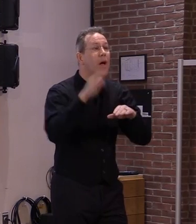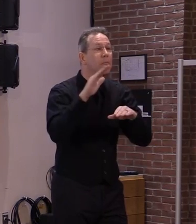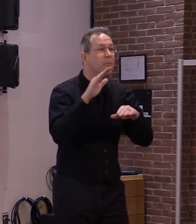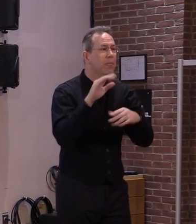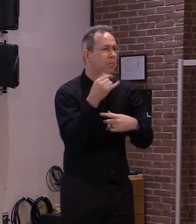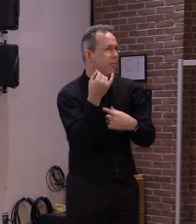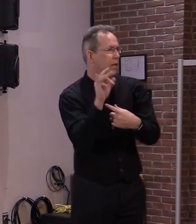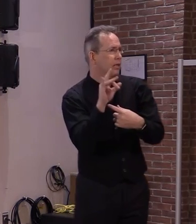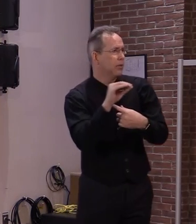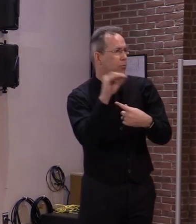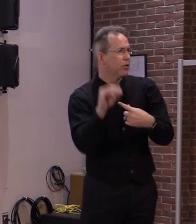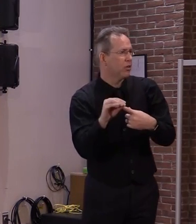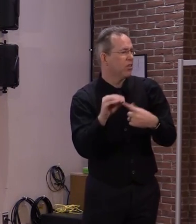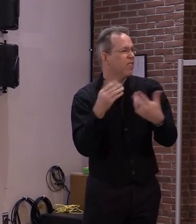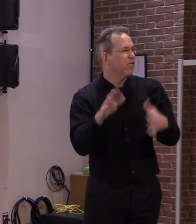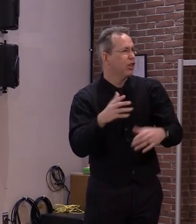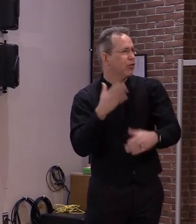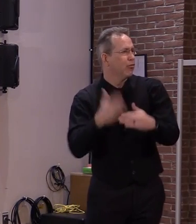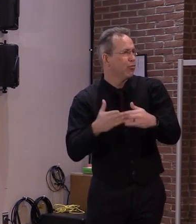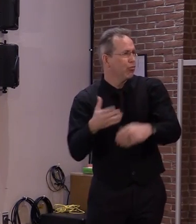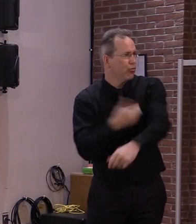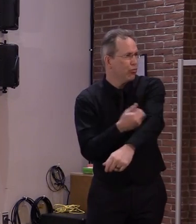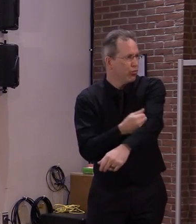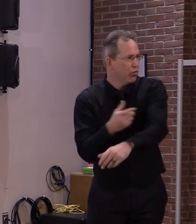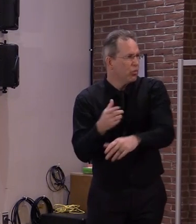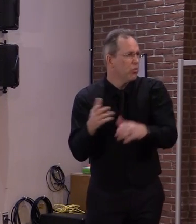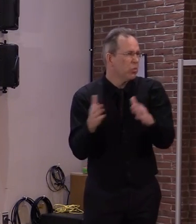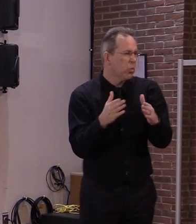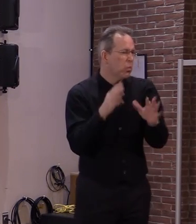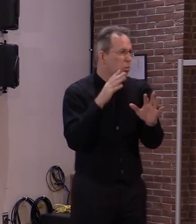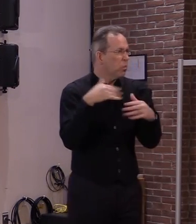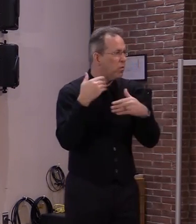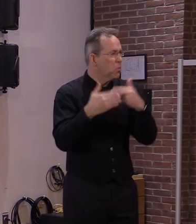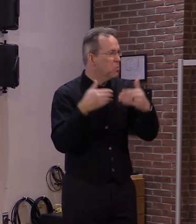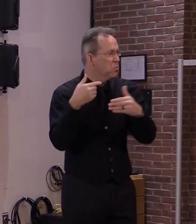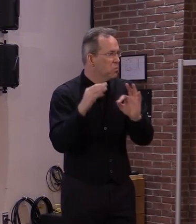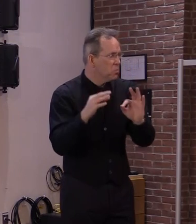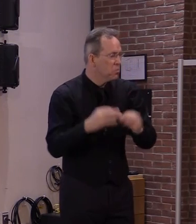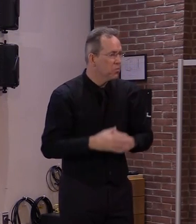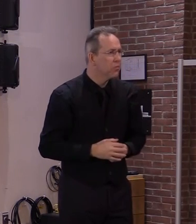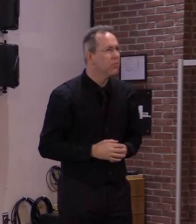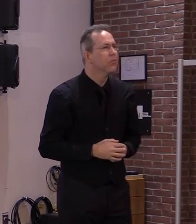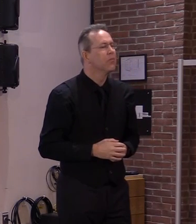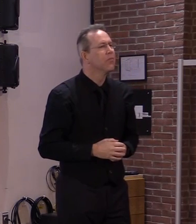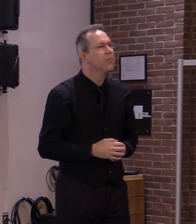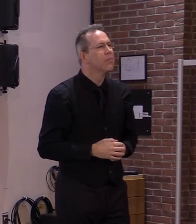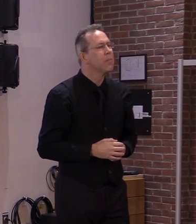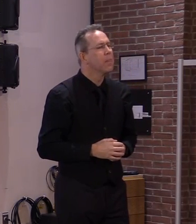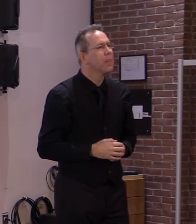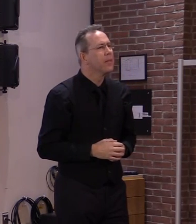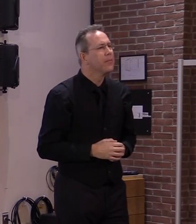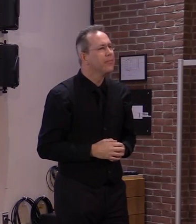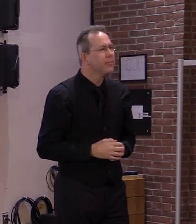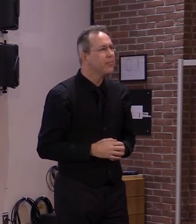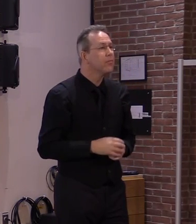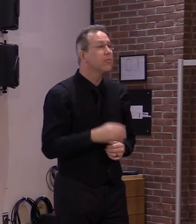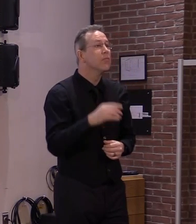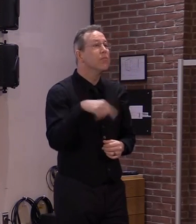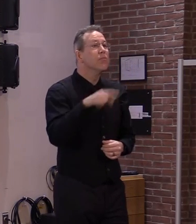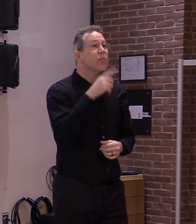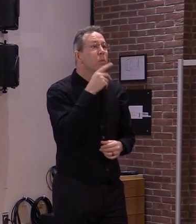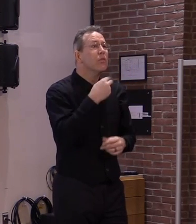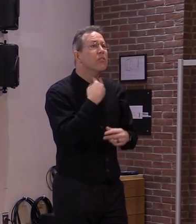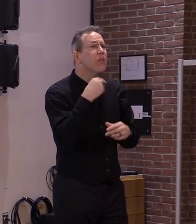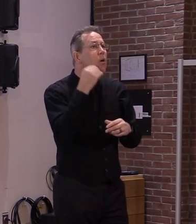their first dose of vaccine. Approximately 1,122 homebound Vermonters have received their